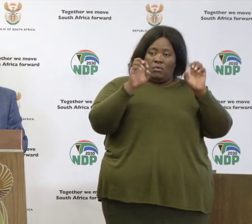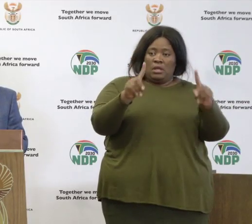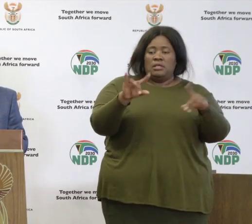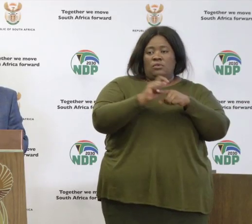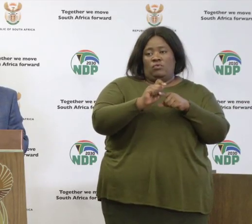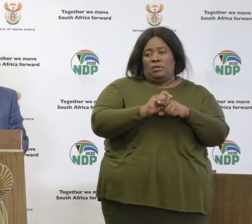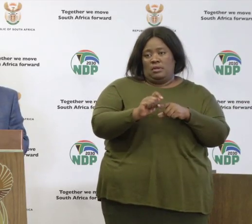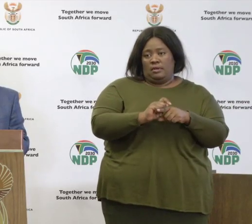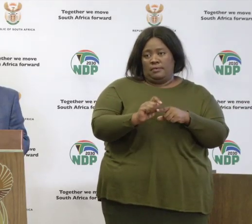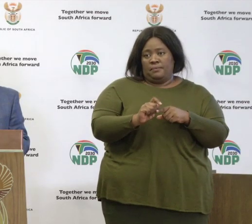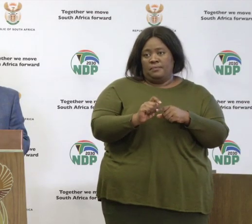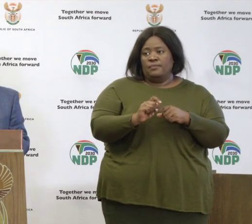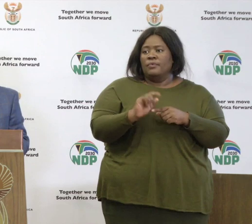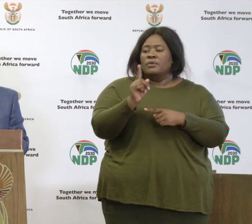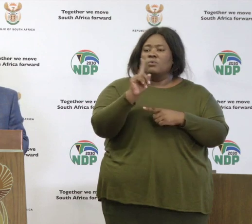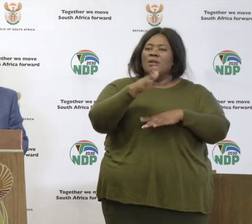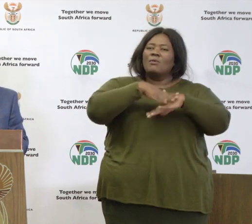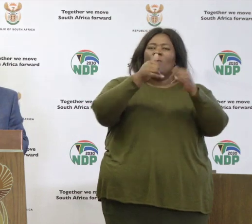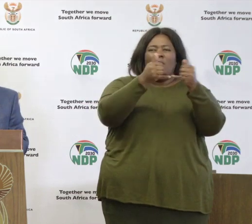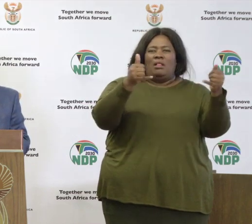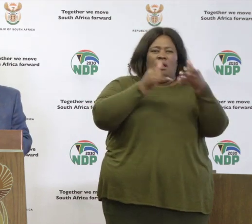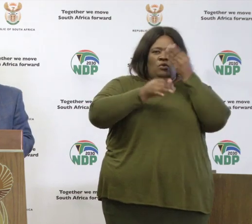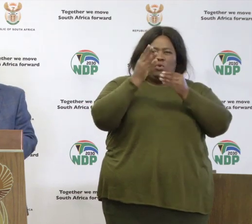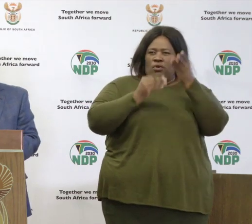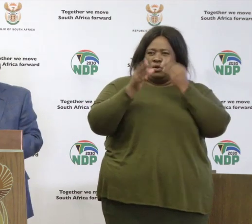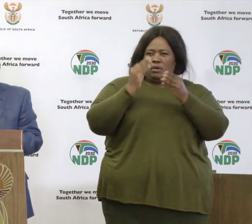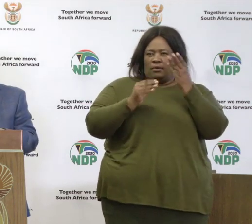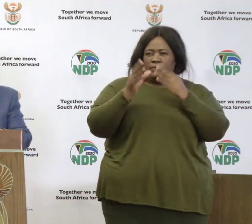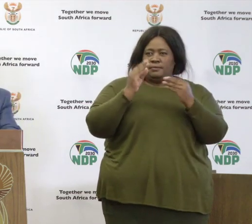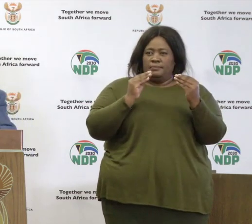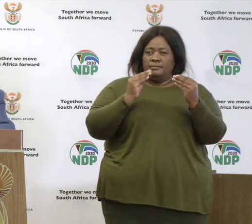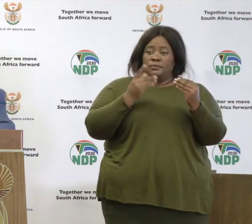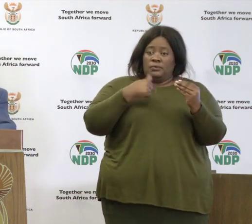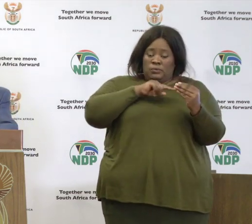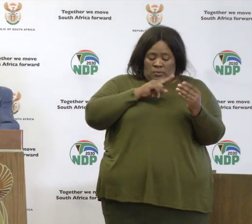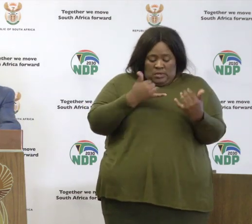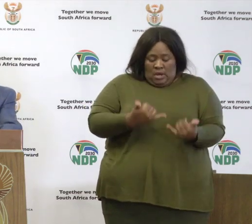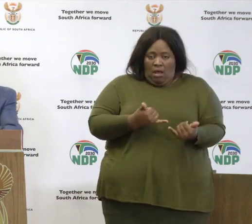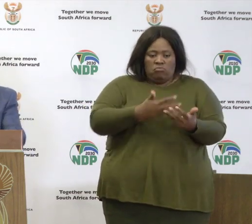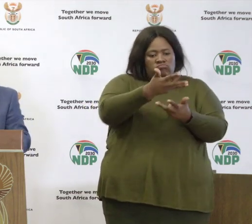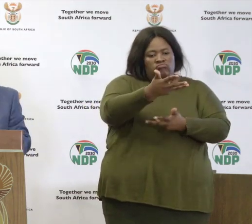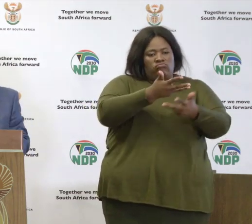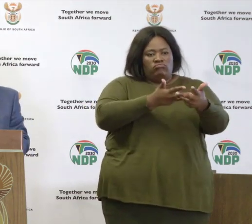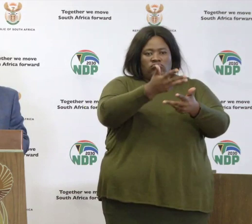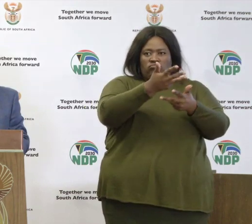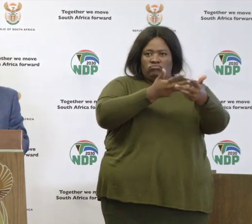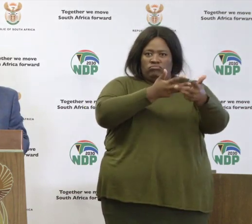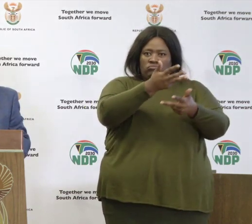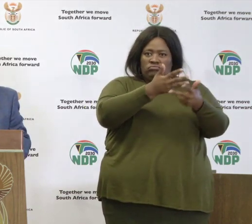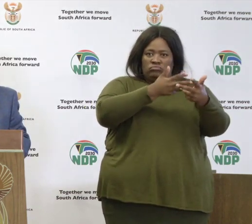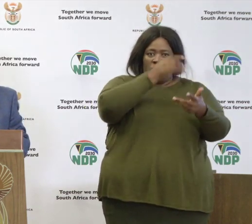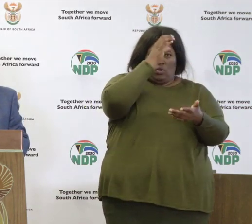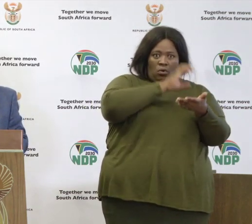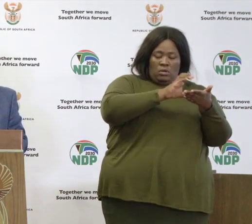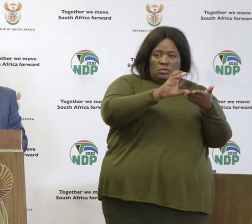Training is that of online learning. We are currently engaging with colleges on pursuing